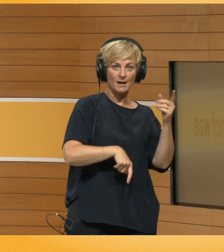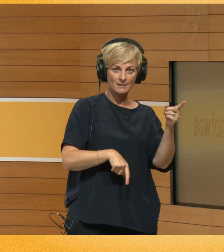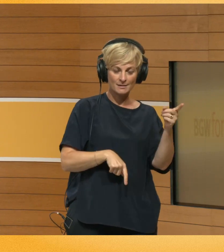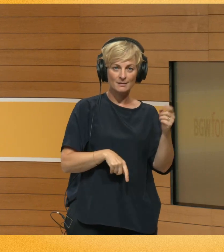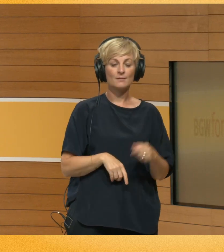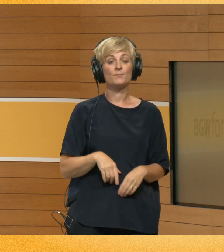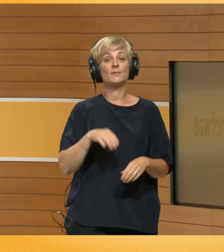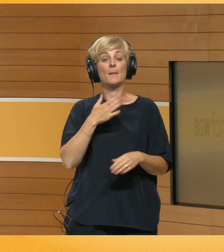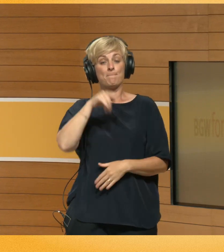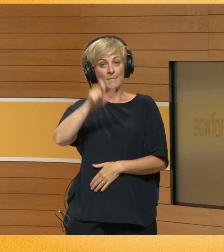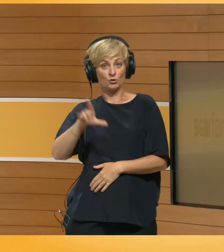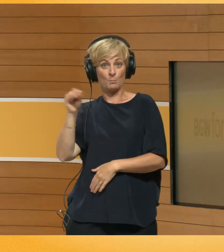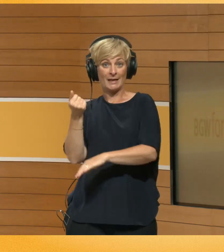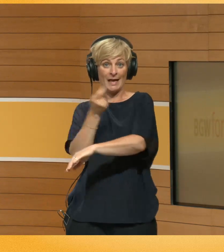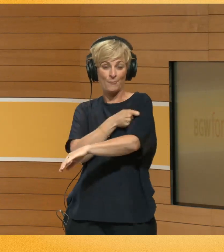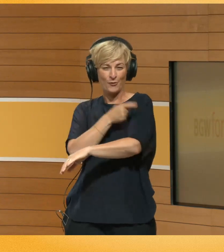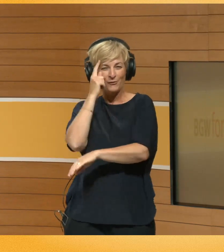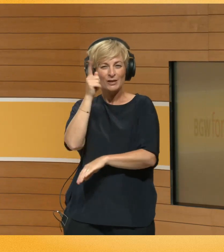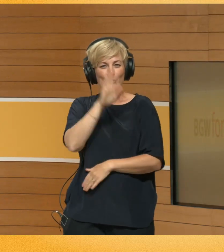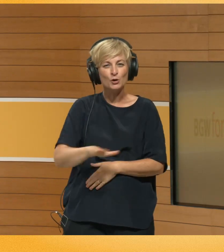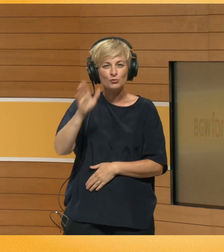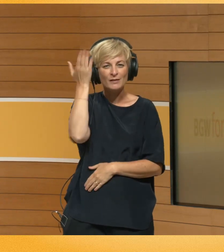2G, 3G restrictions.